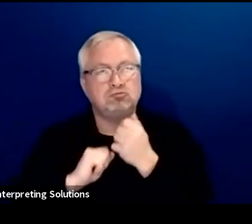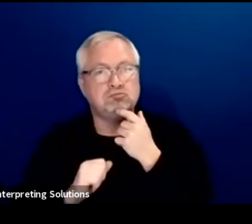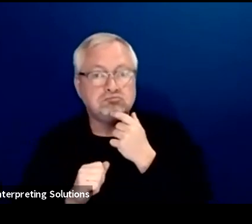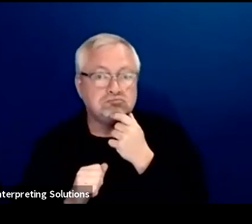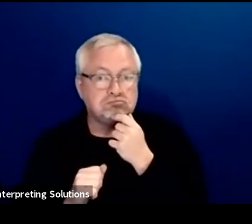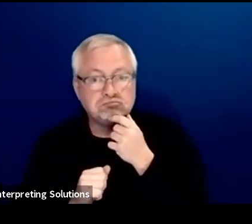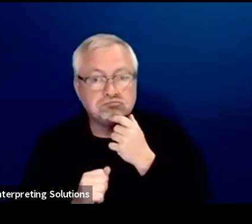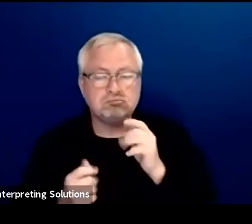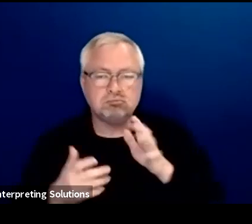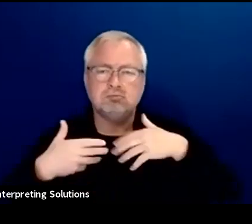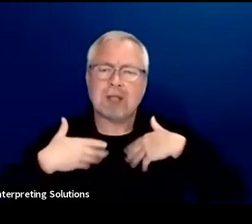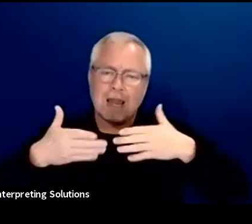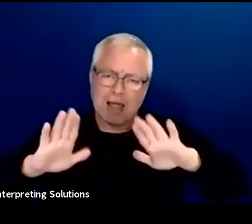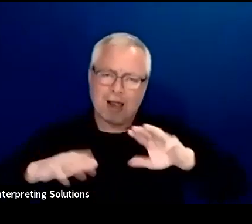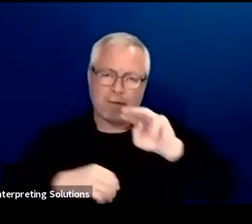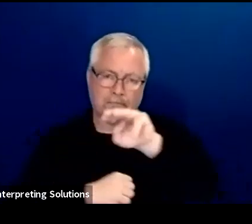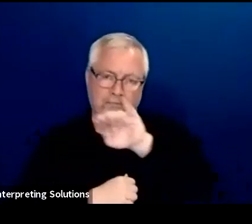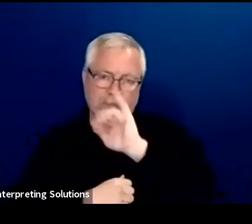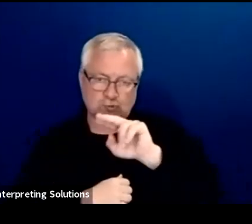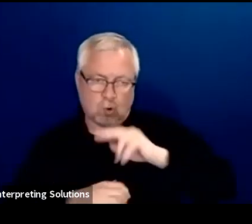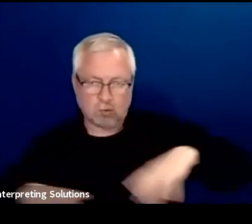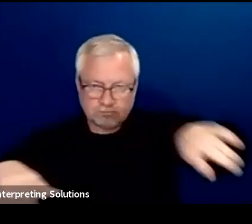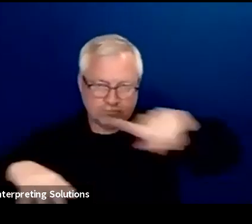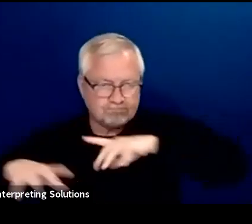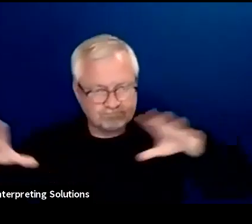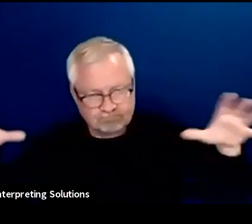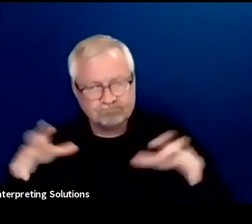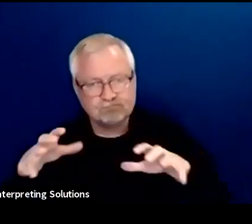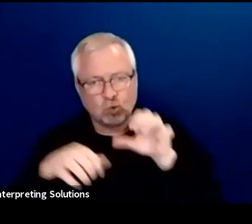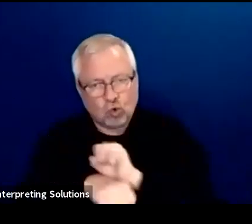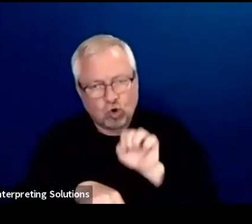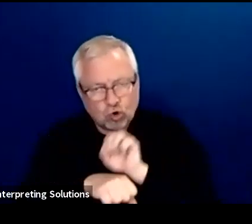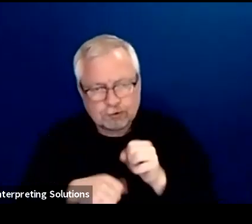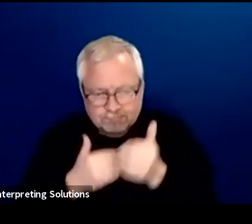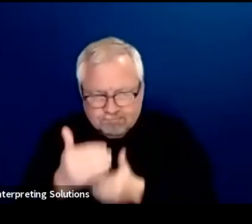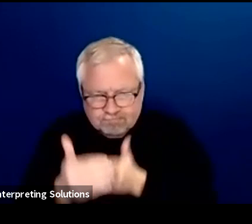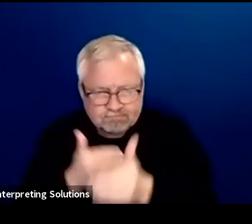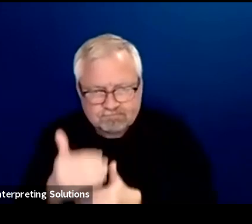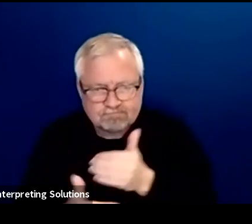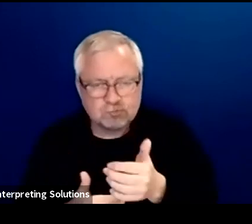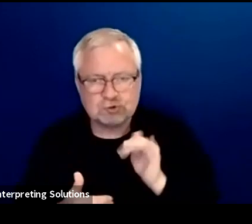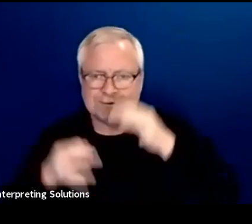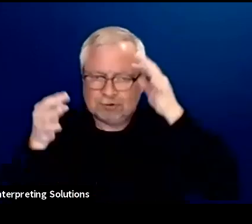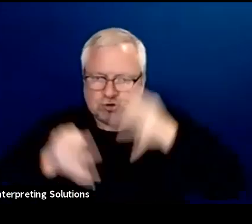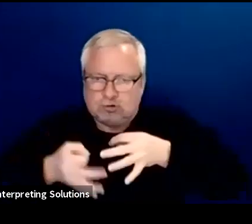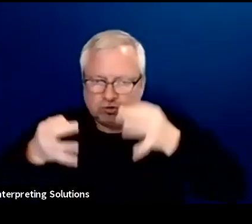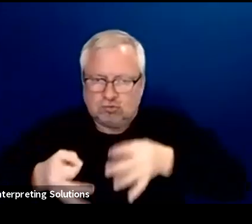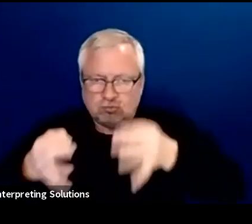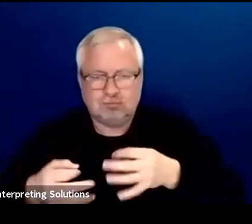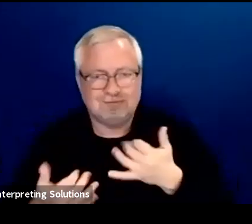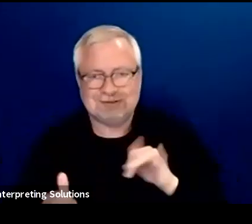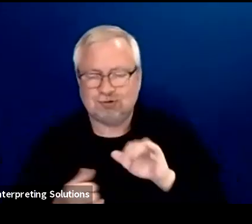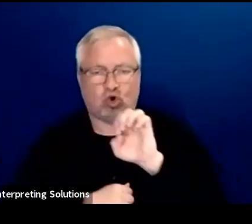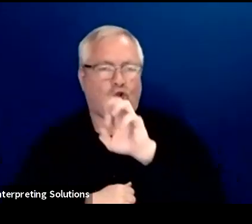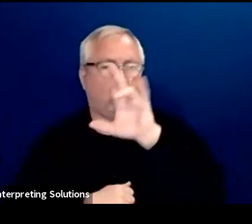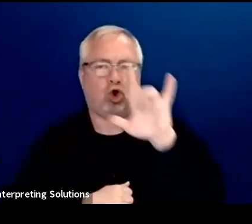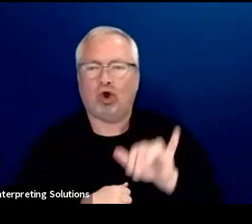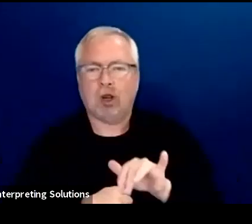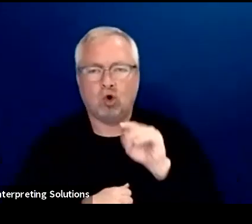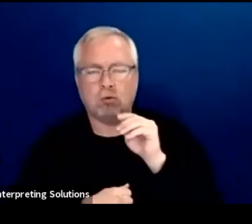Minnesota move in a pretty deliberate and quick manner that appears to be, and again, I think it's way too early to assume that it's worked as well